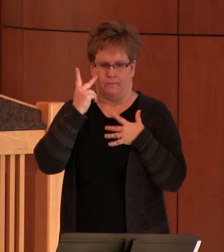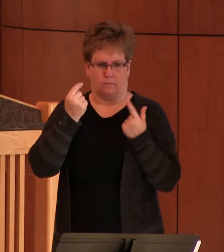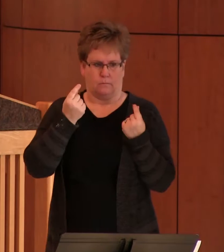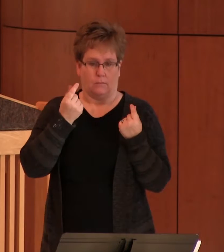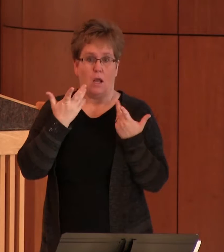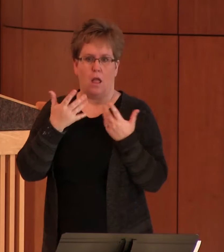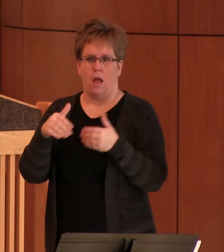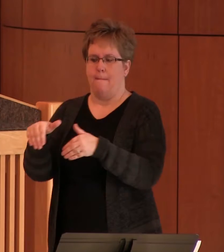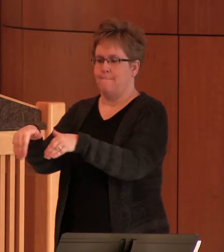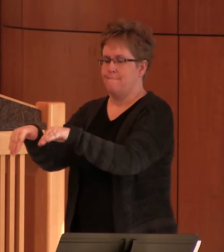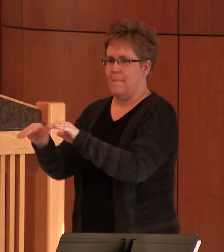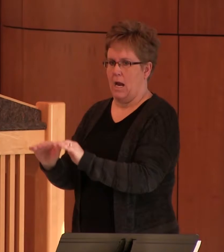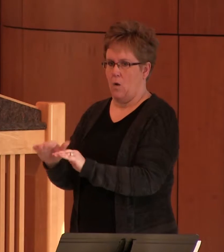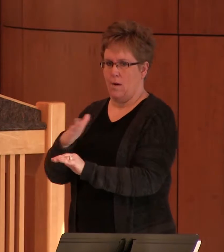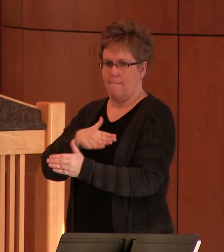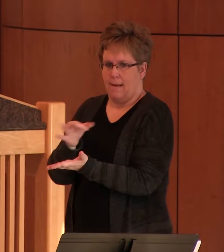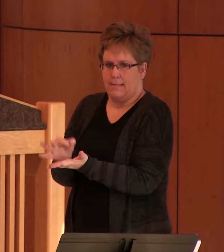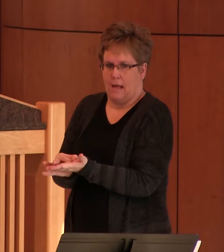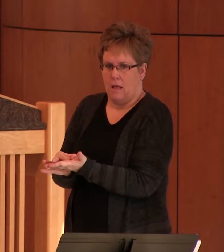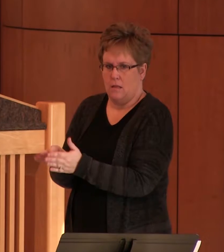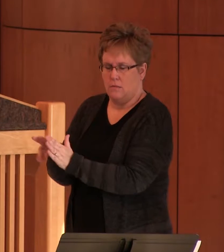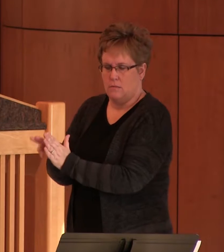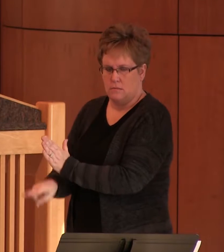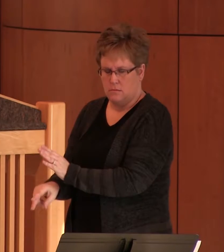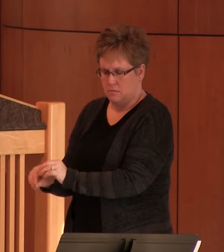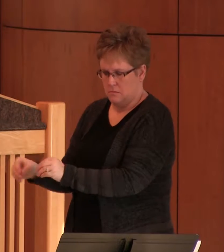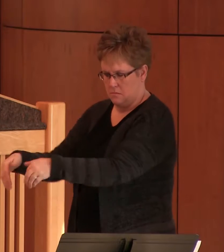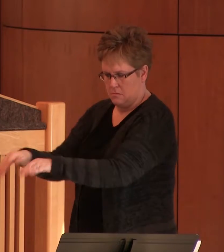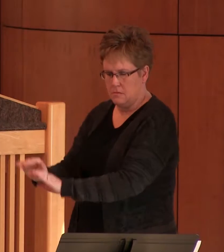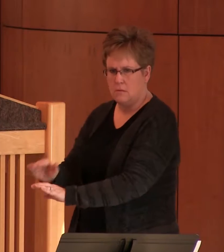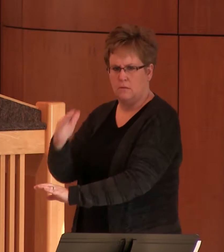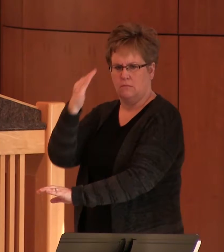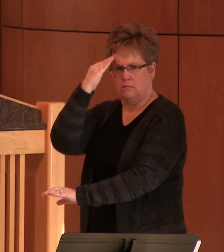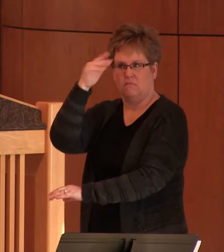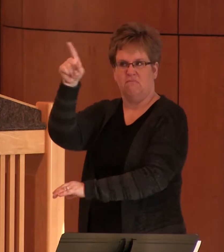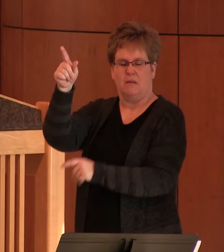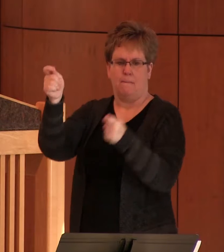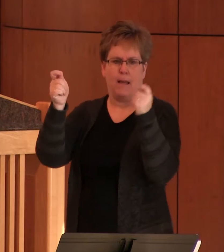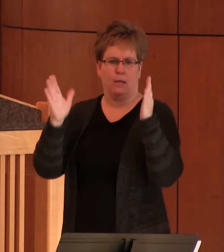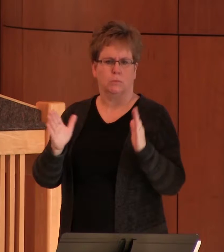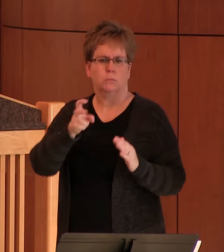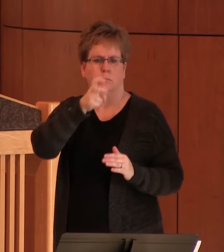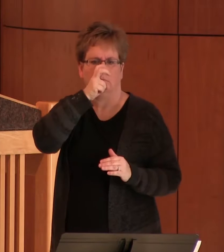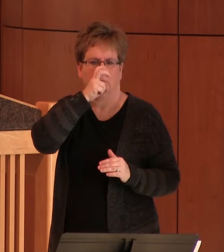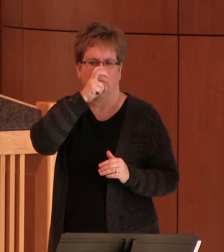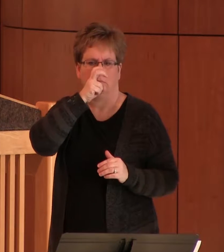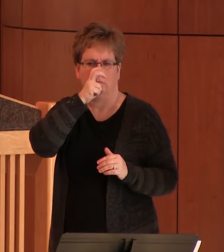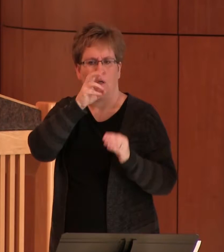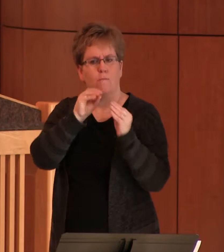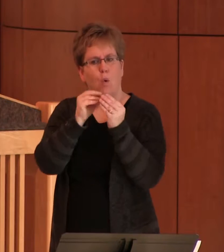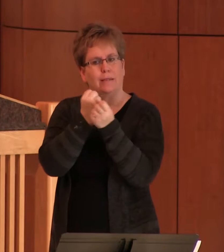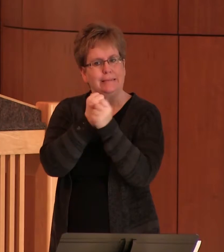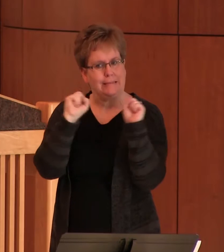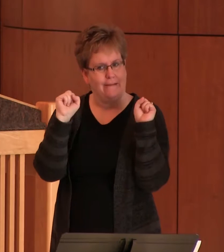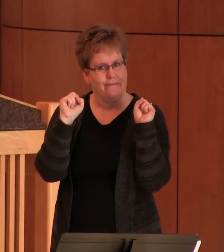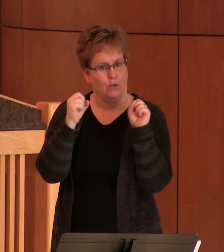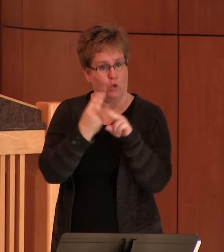because he knows deep in his heart what his master is like. And so it's safer to take